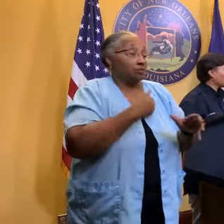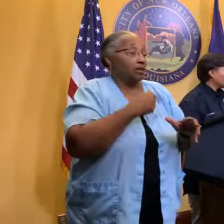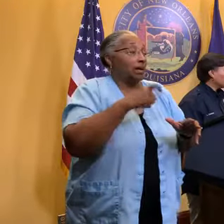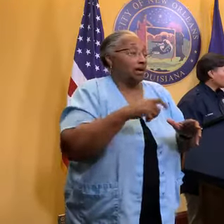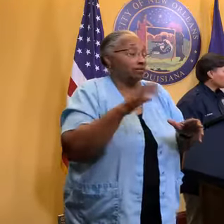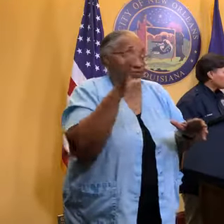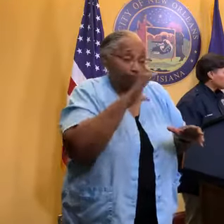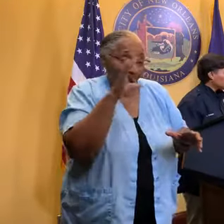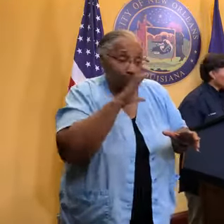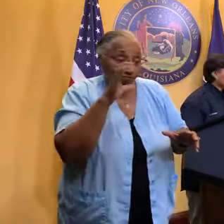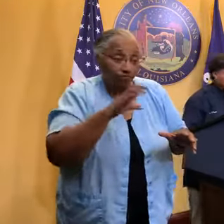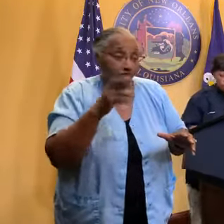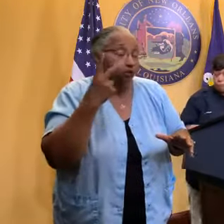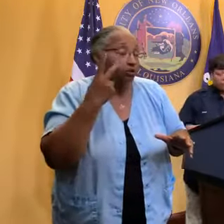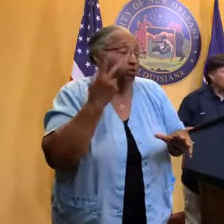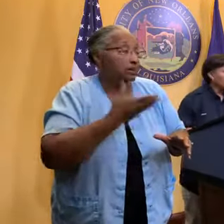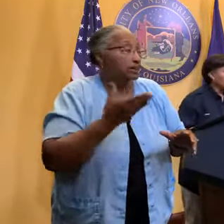occur.